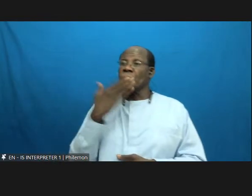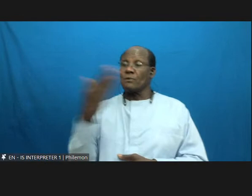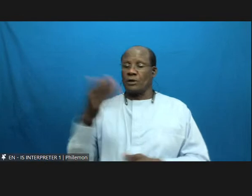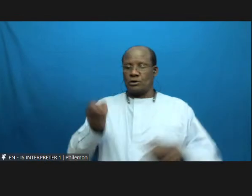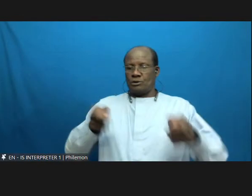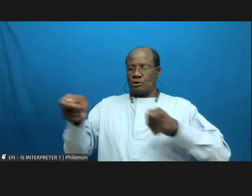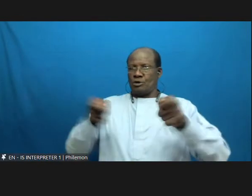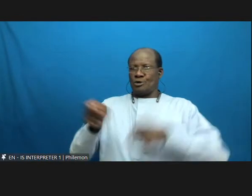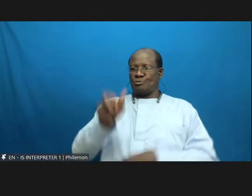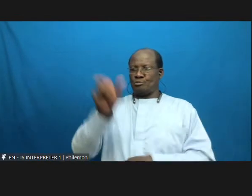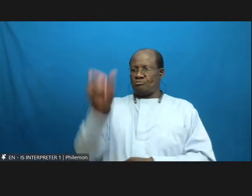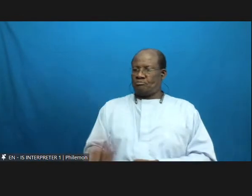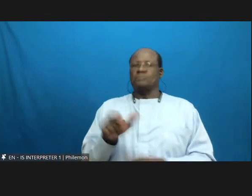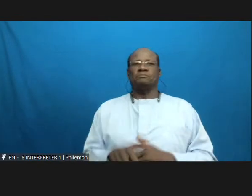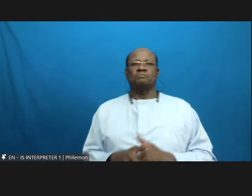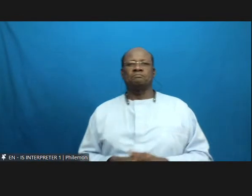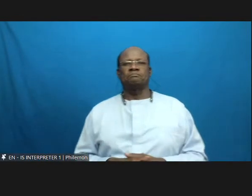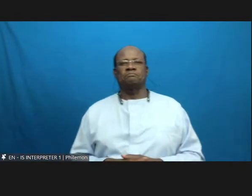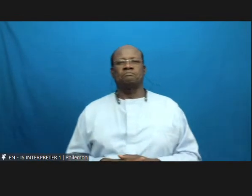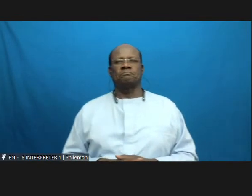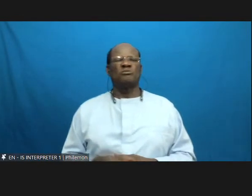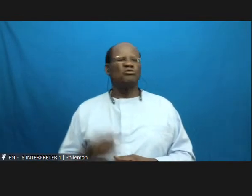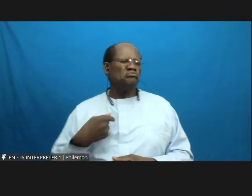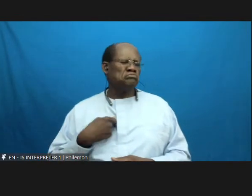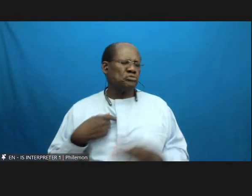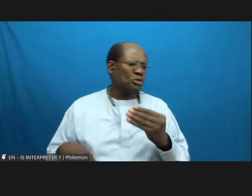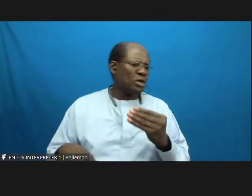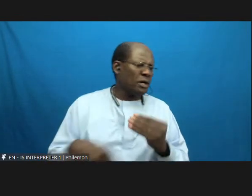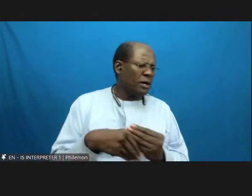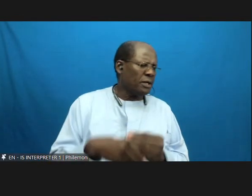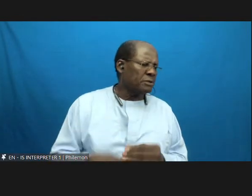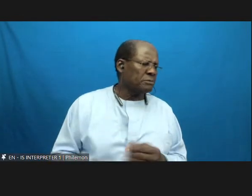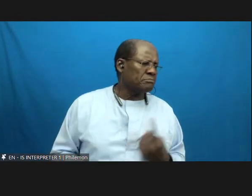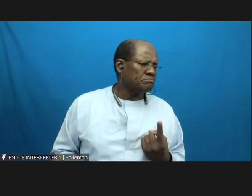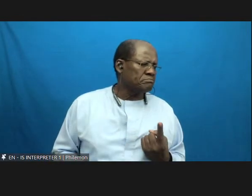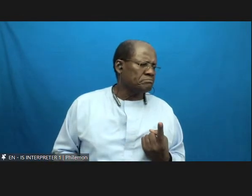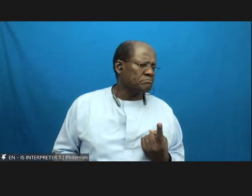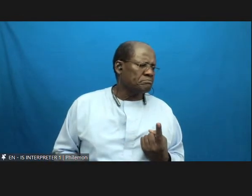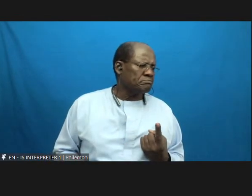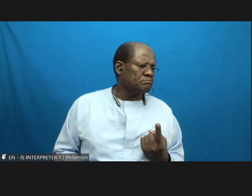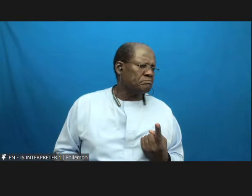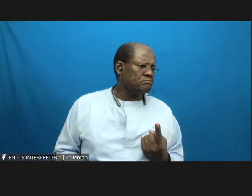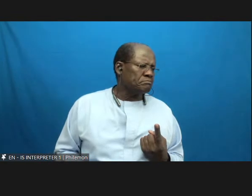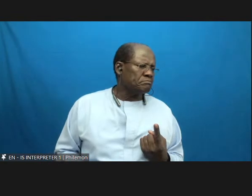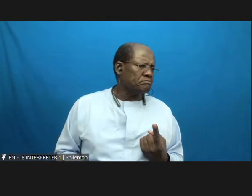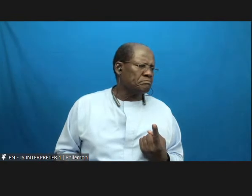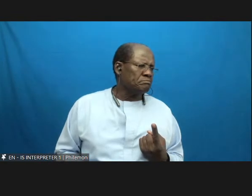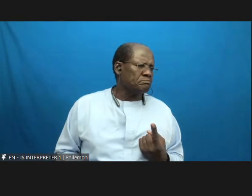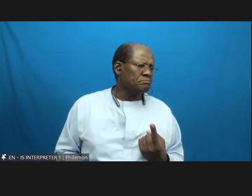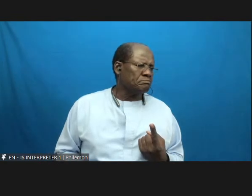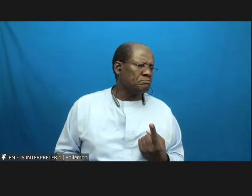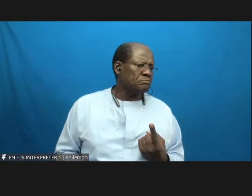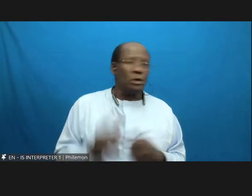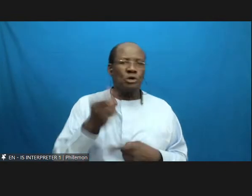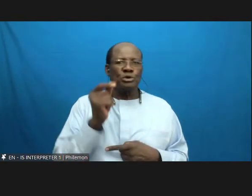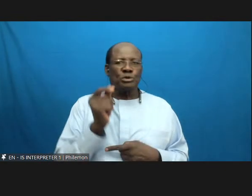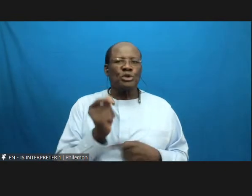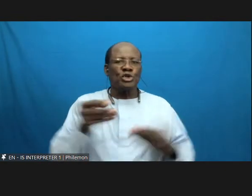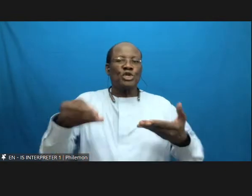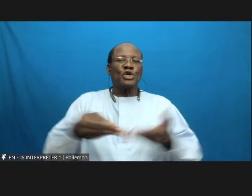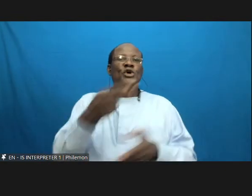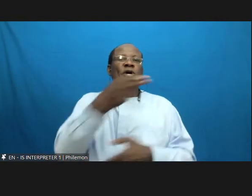Just to add that maybe one of the things that I noticed. Maybe you could introduce yourself as well. Thank